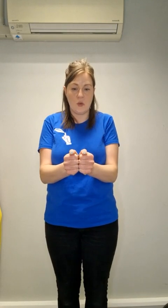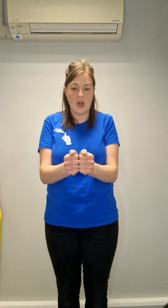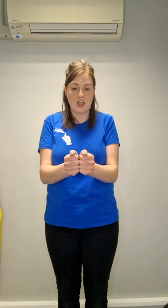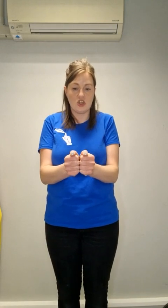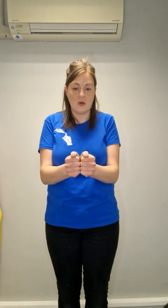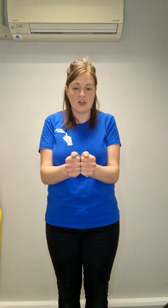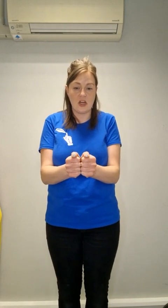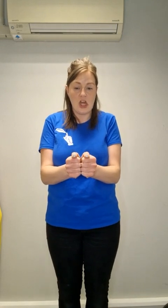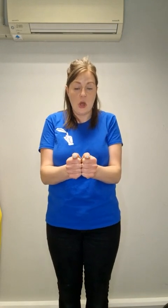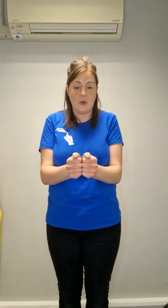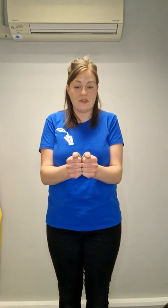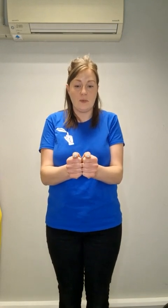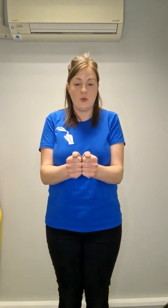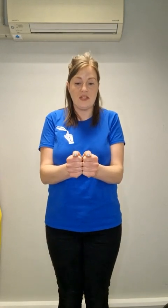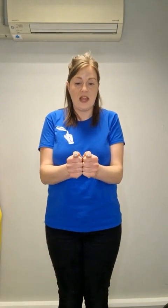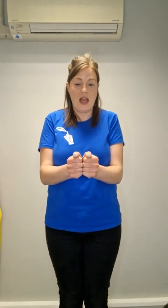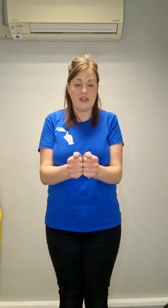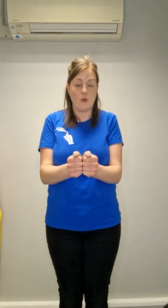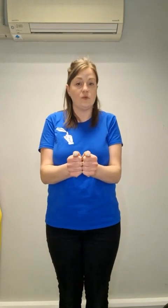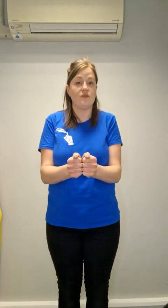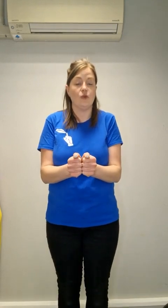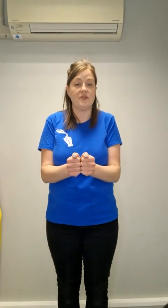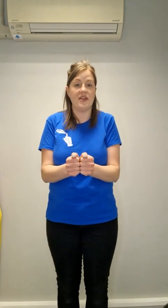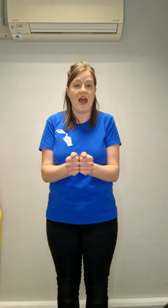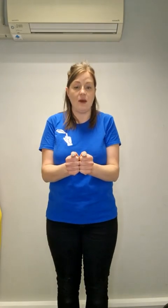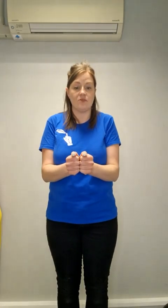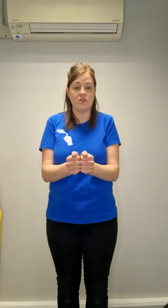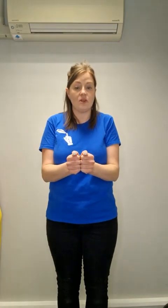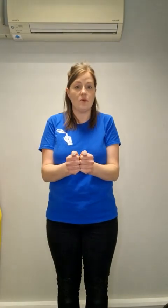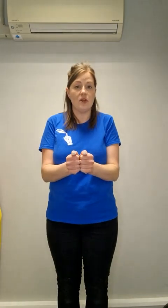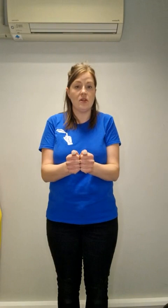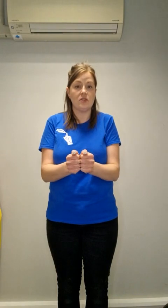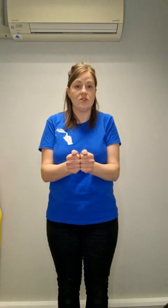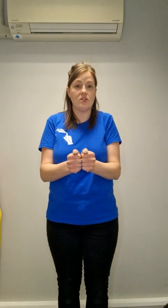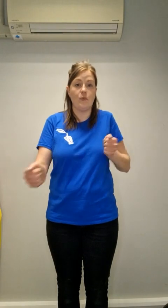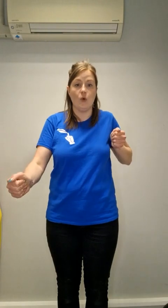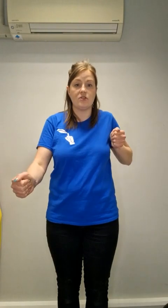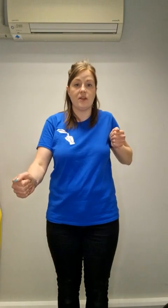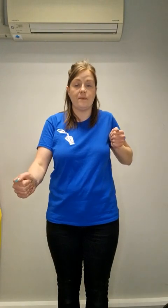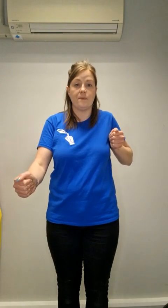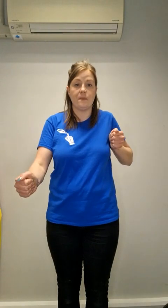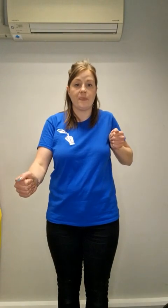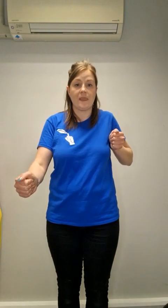working shoulder, while supporting hand pulls forwards and out. So sport.